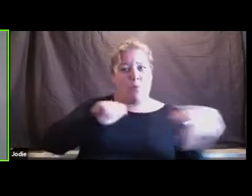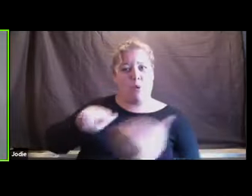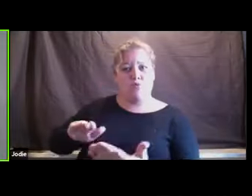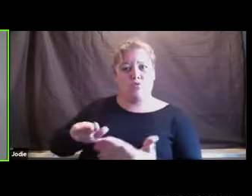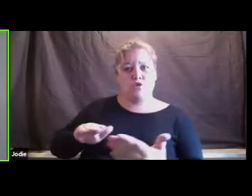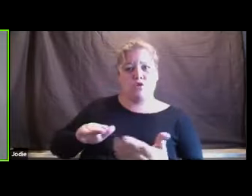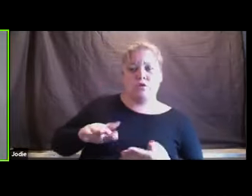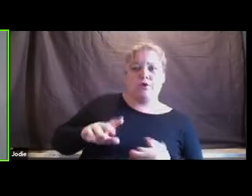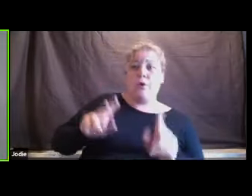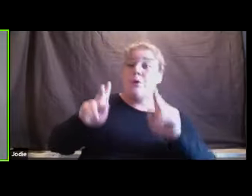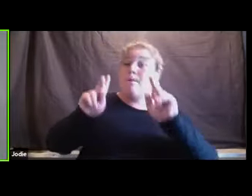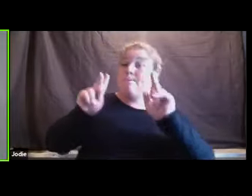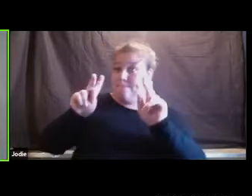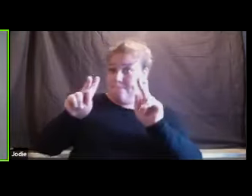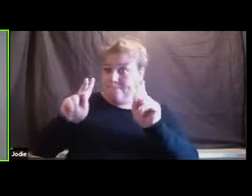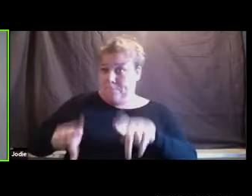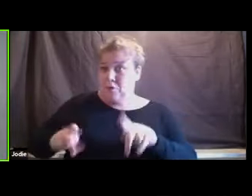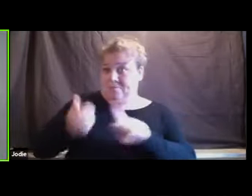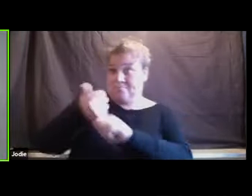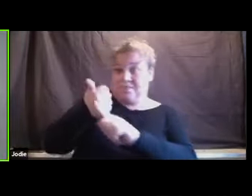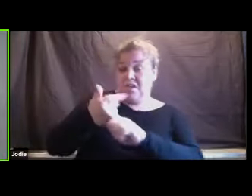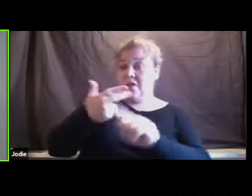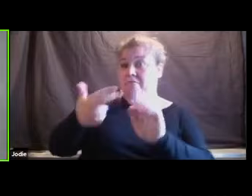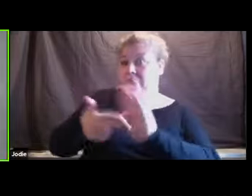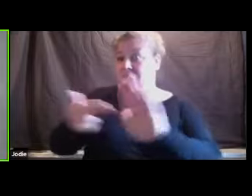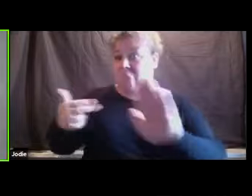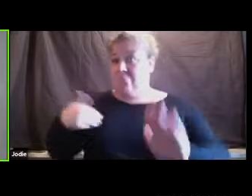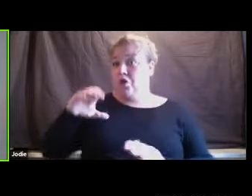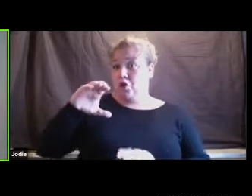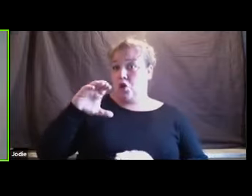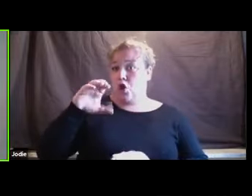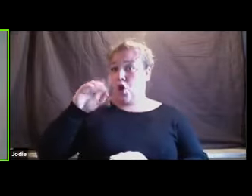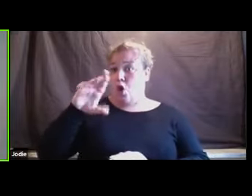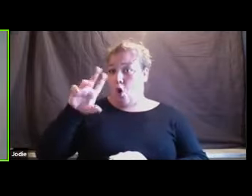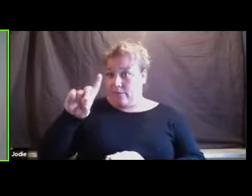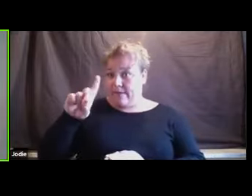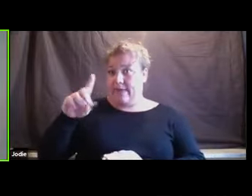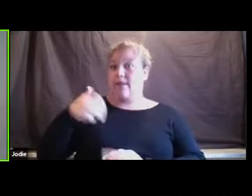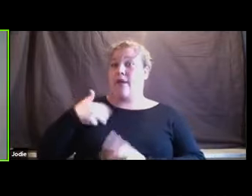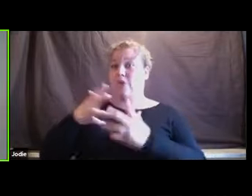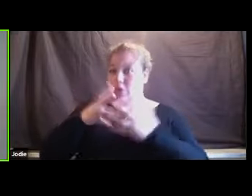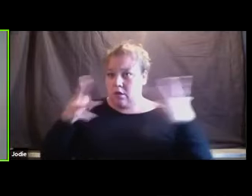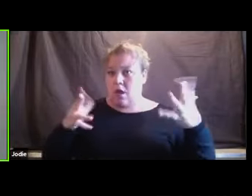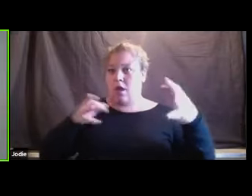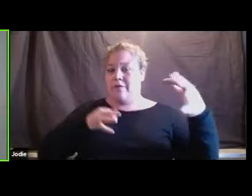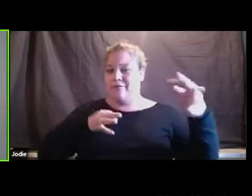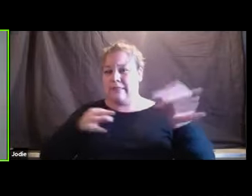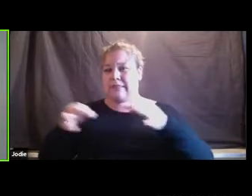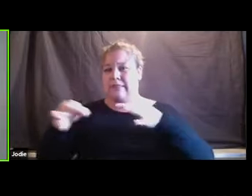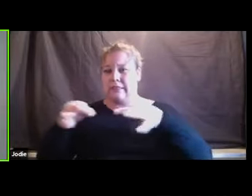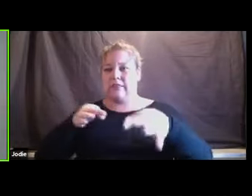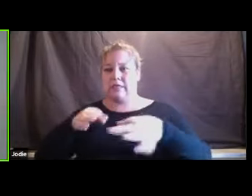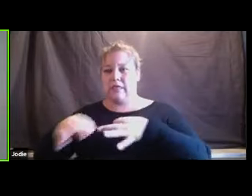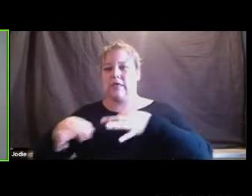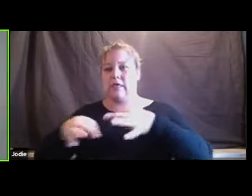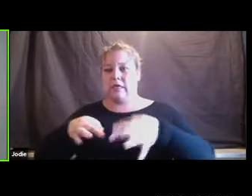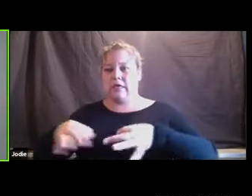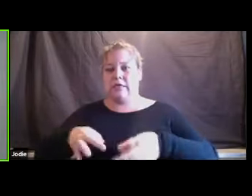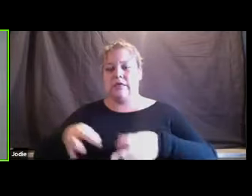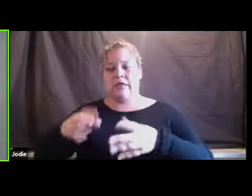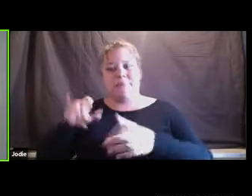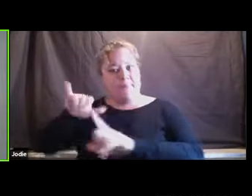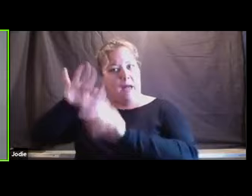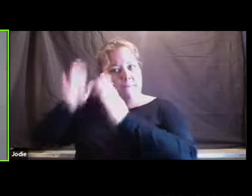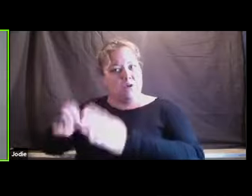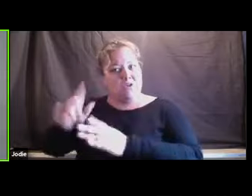the conversation is longer, it's more in depth, there's a lot more to go through, and it takes more experience and